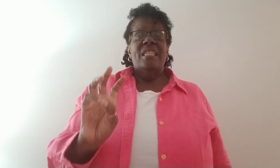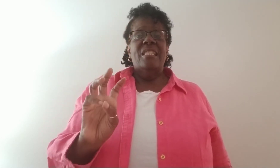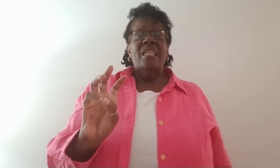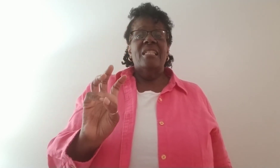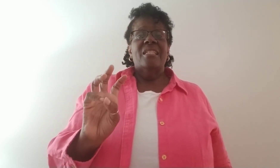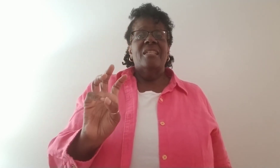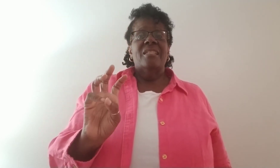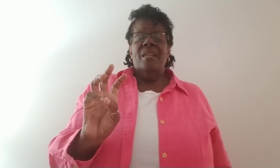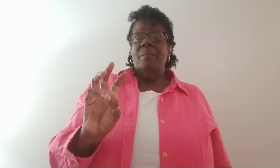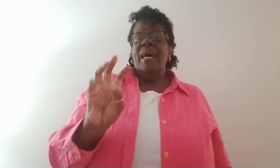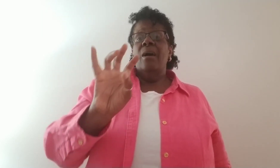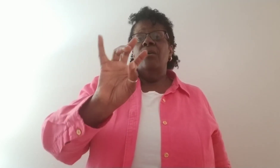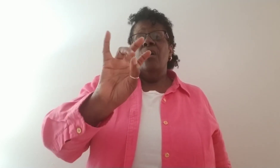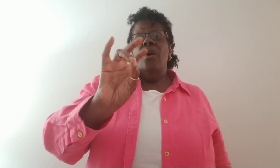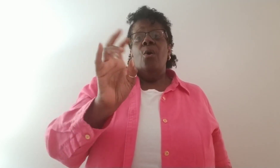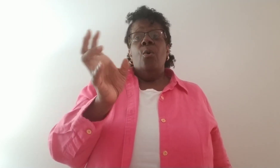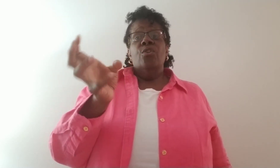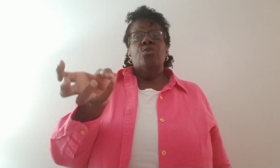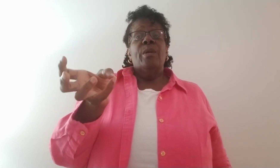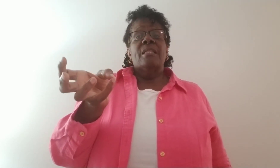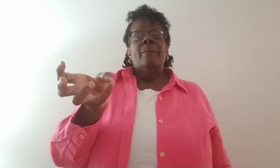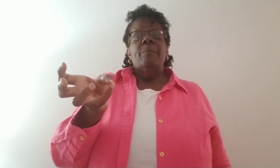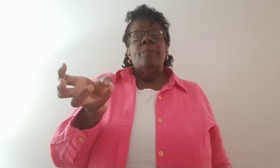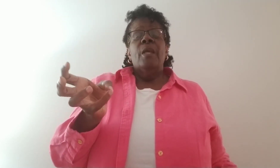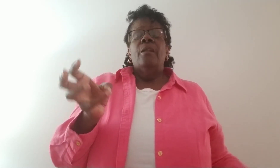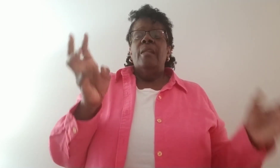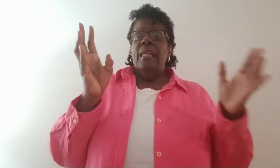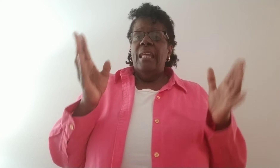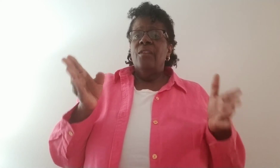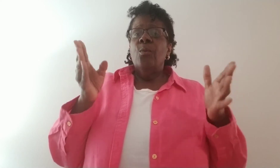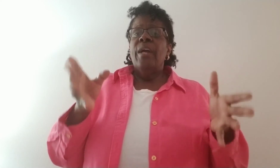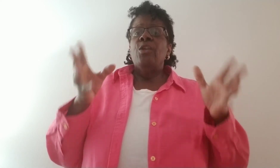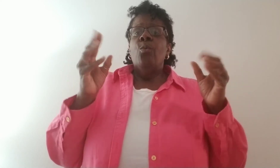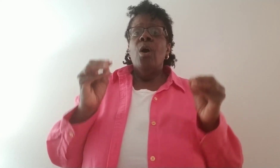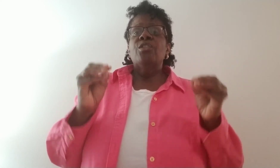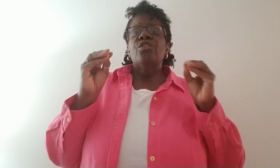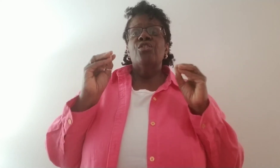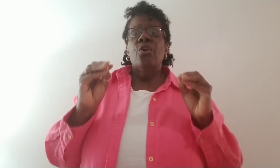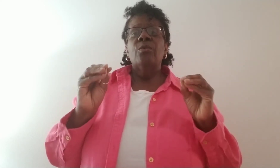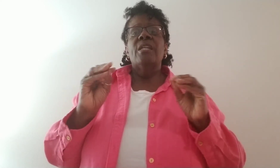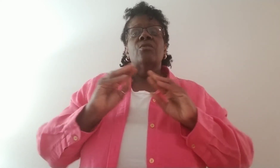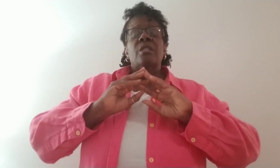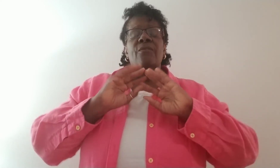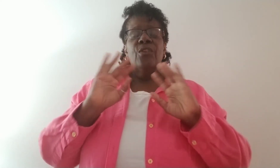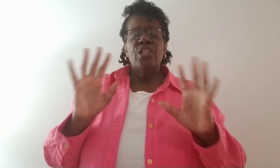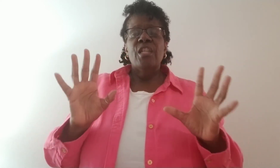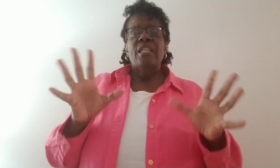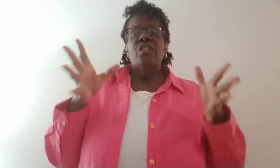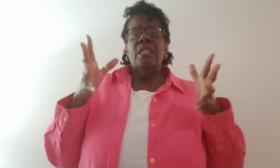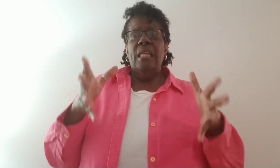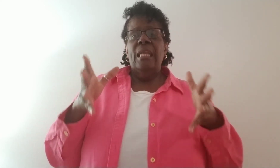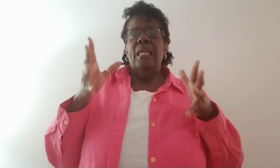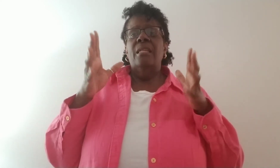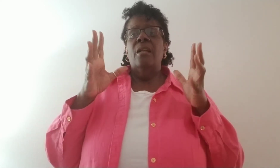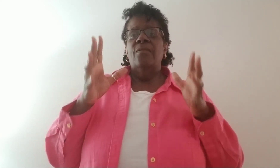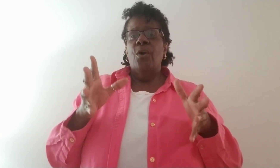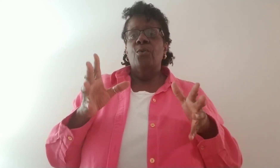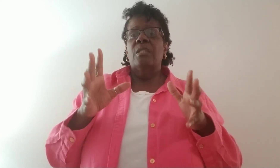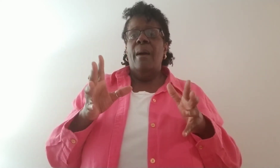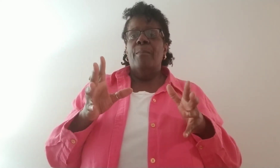76, step down, or twist. Either way, you want to show the differentiation in those numbers,